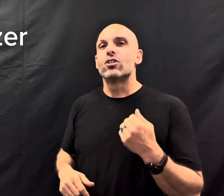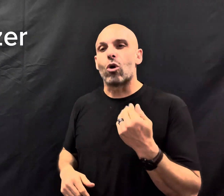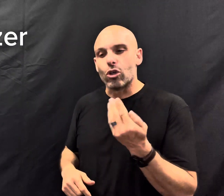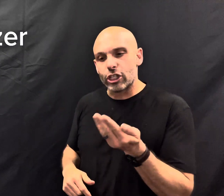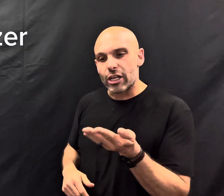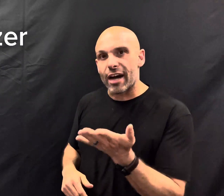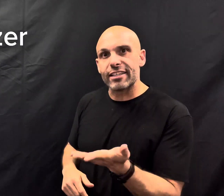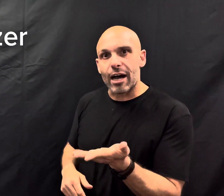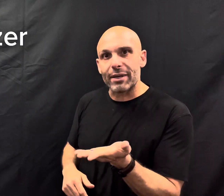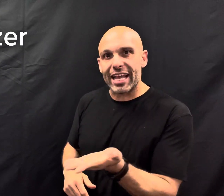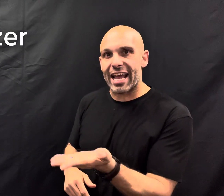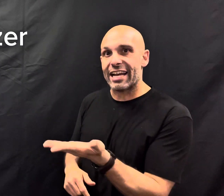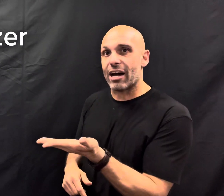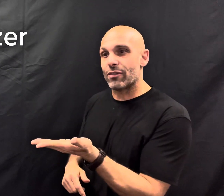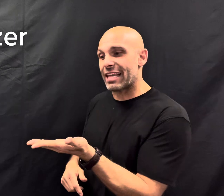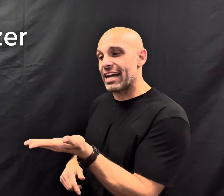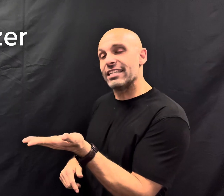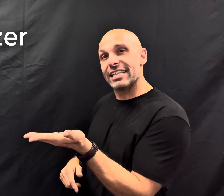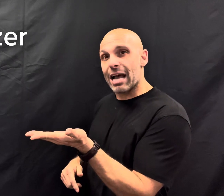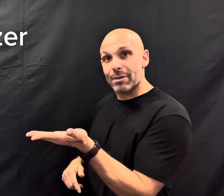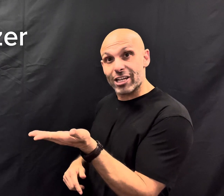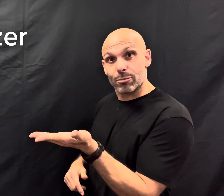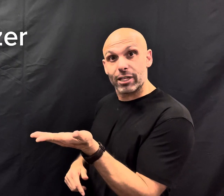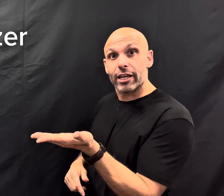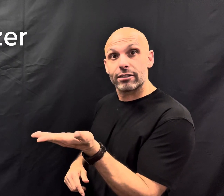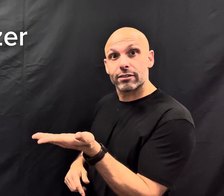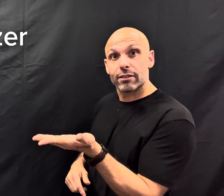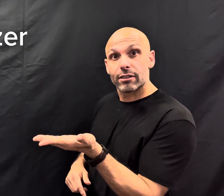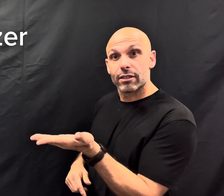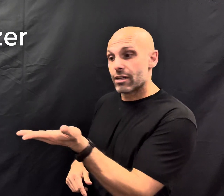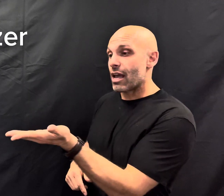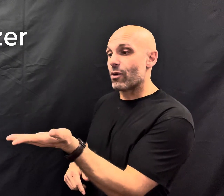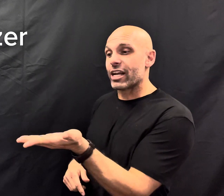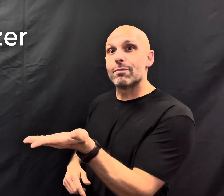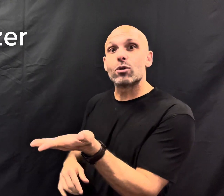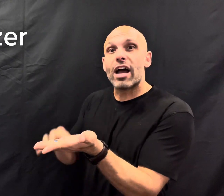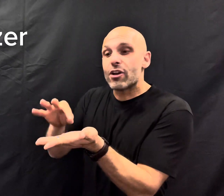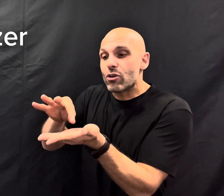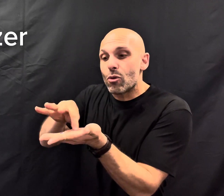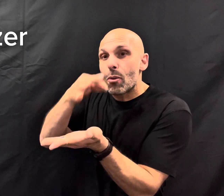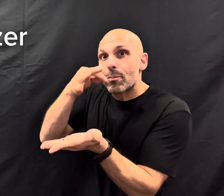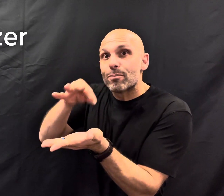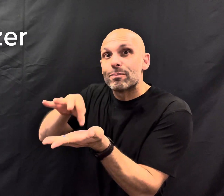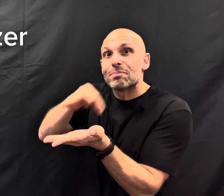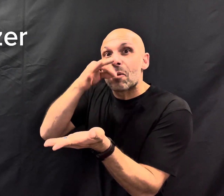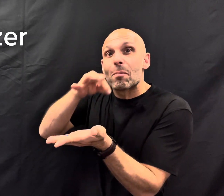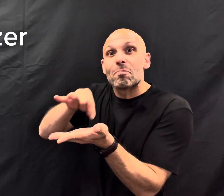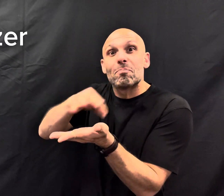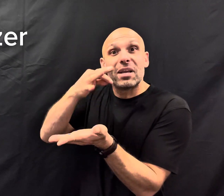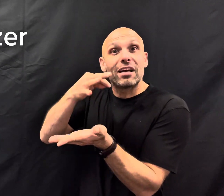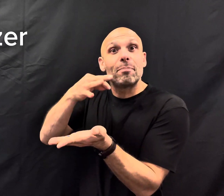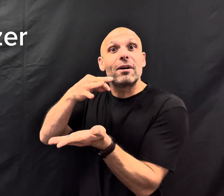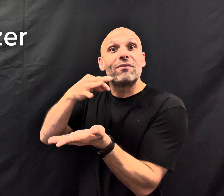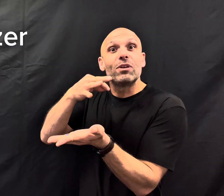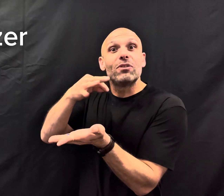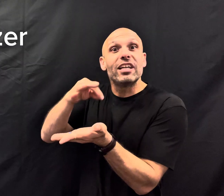hold your non-dominant hand out. That is the appetizer plate. And when it comes around, you pick up a few things